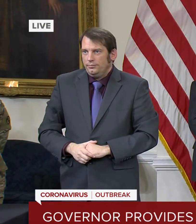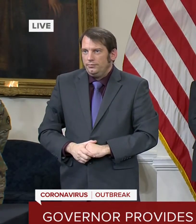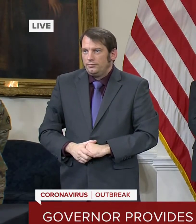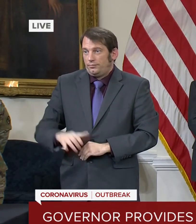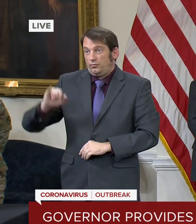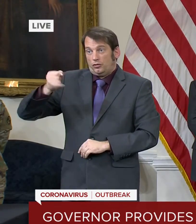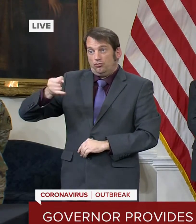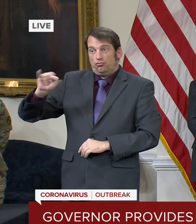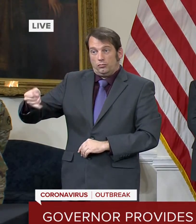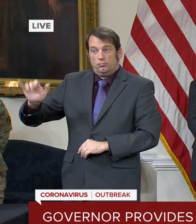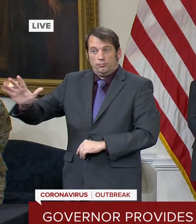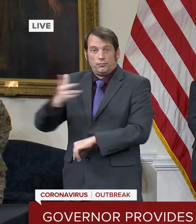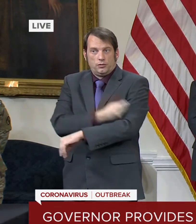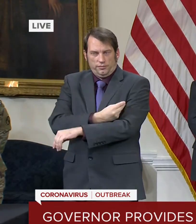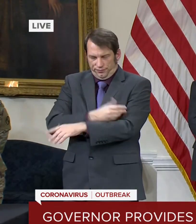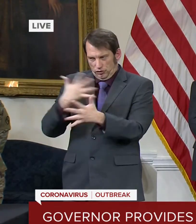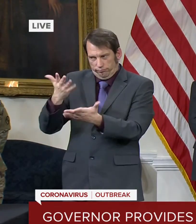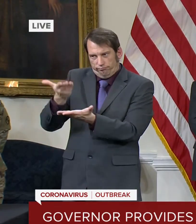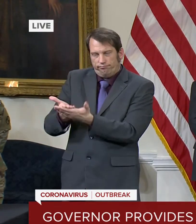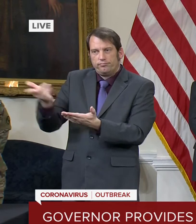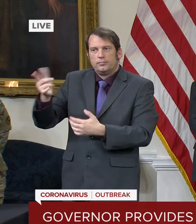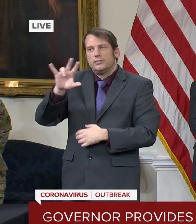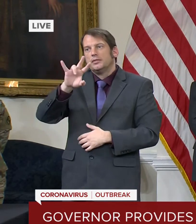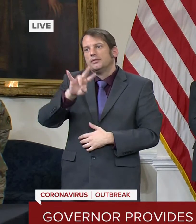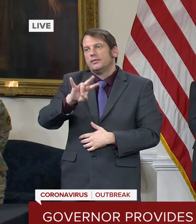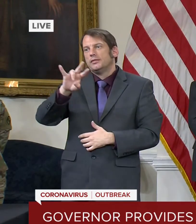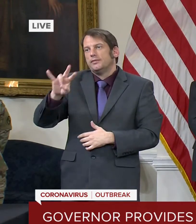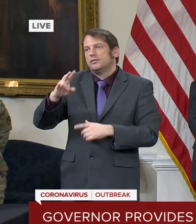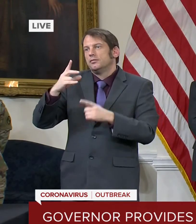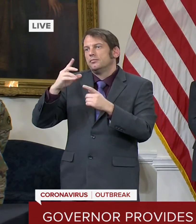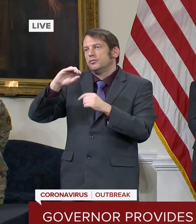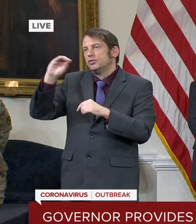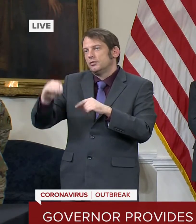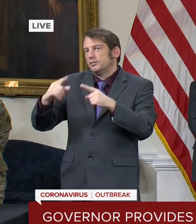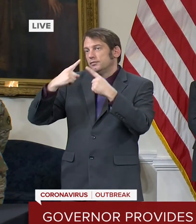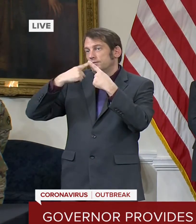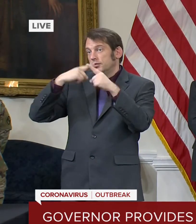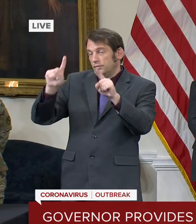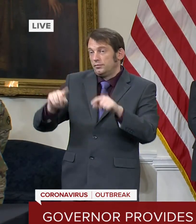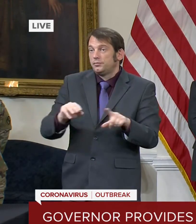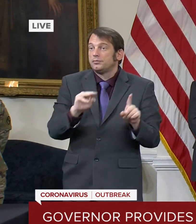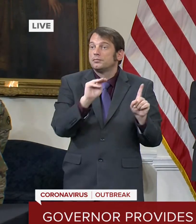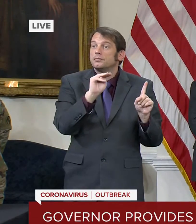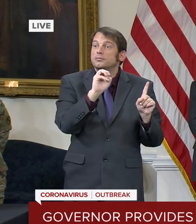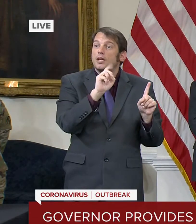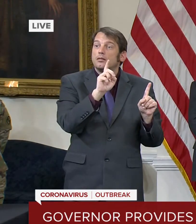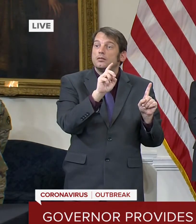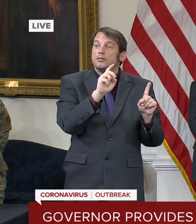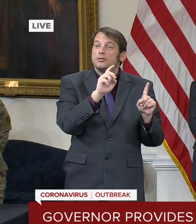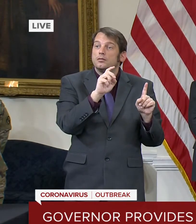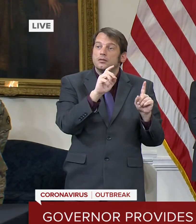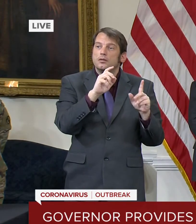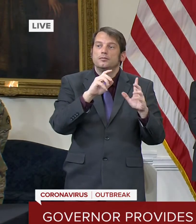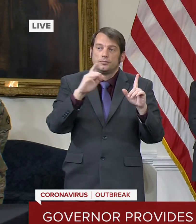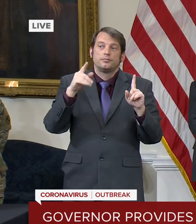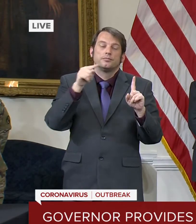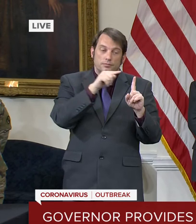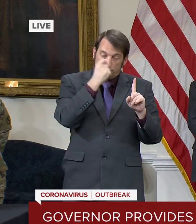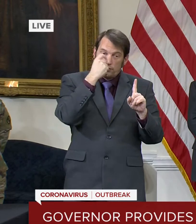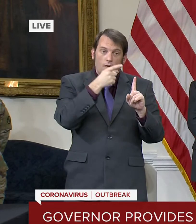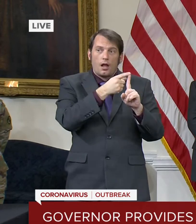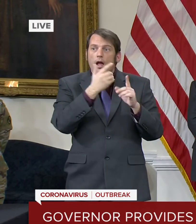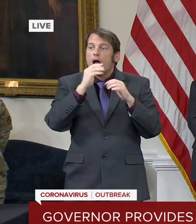72% effective against both moderate and severe COVID-19 infections and